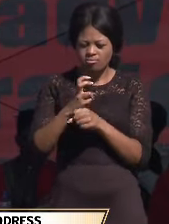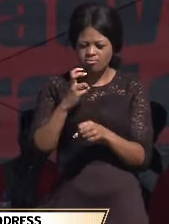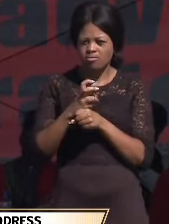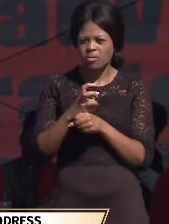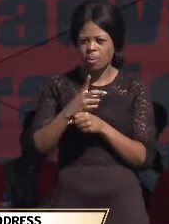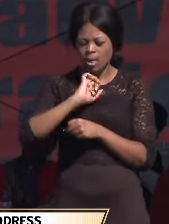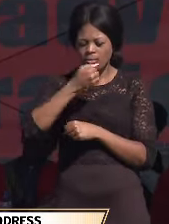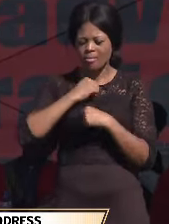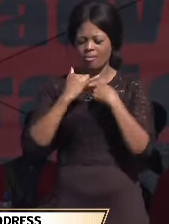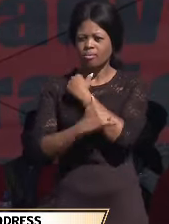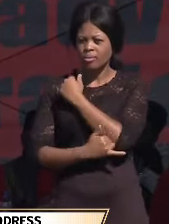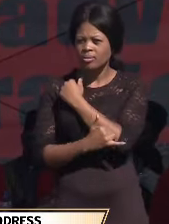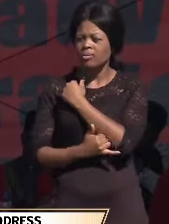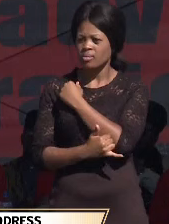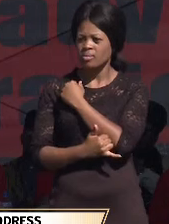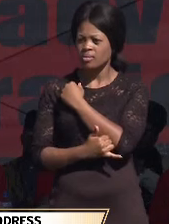our country.